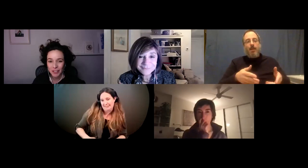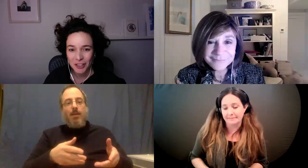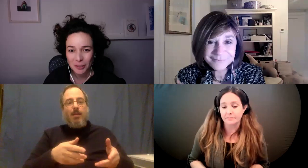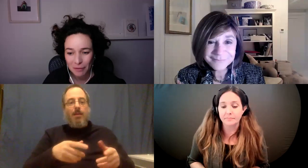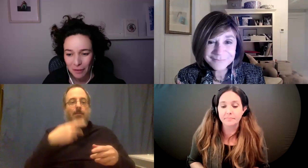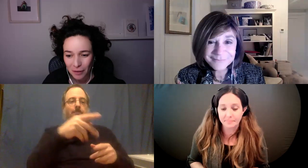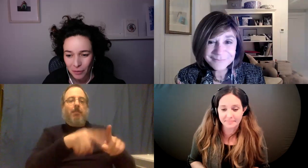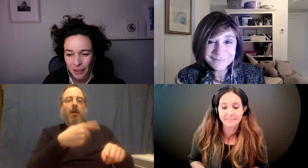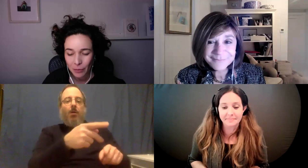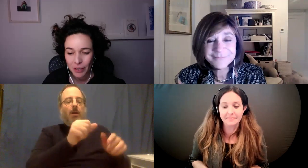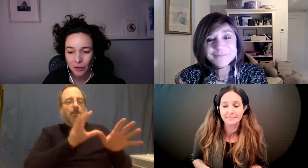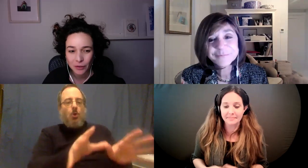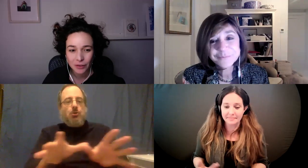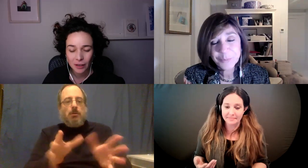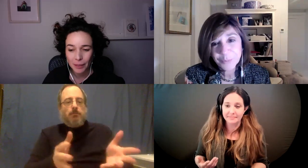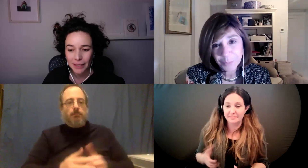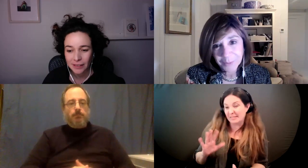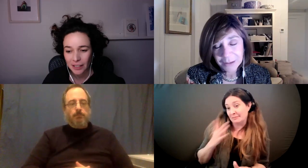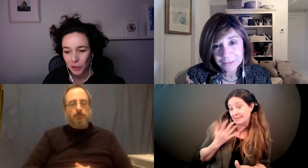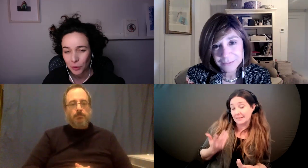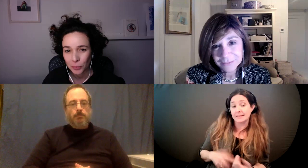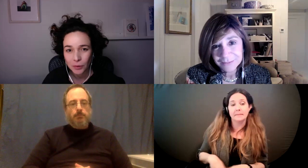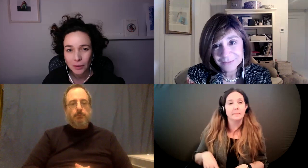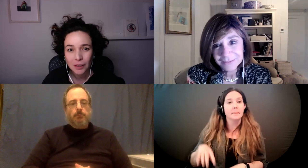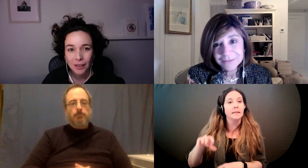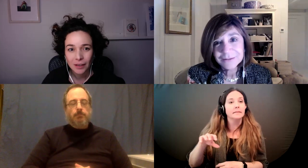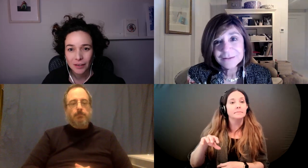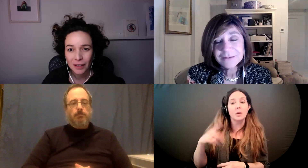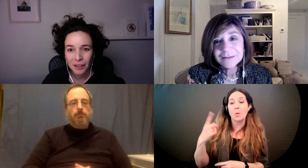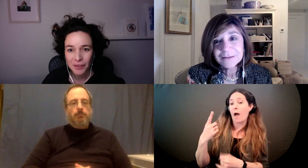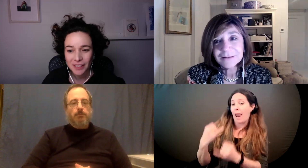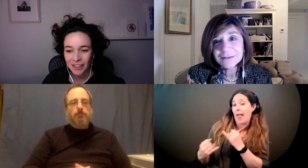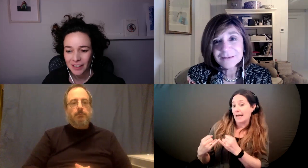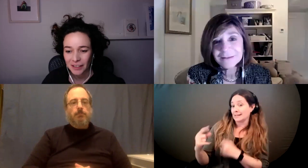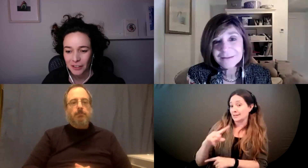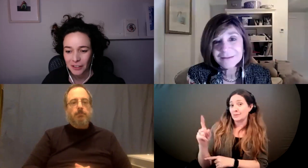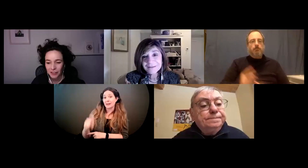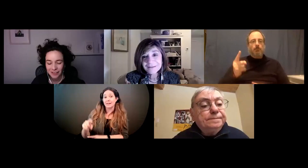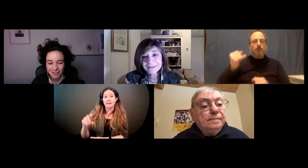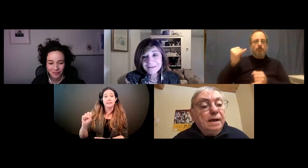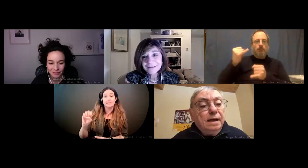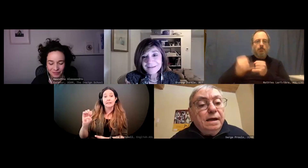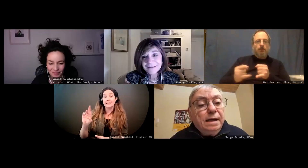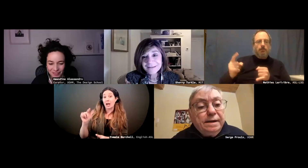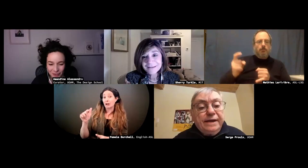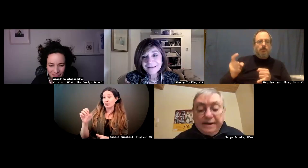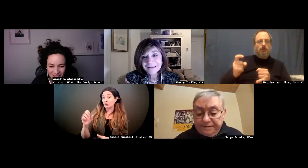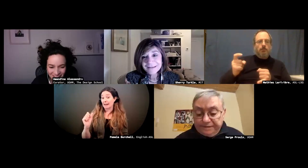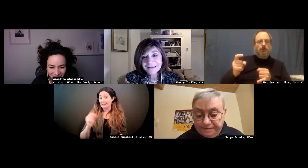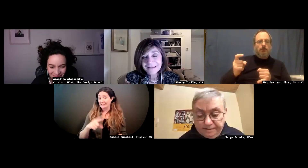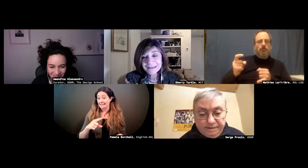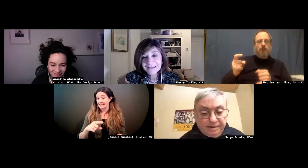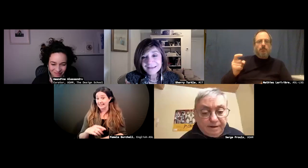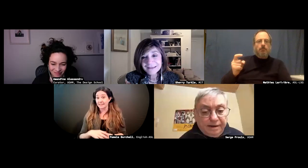quick question before we conclude by Serge Prou. Are you still here, Serge? Yes. Good